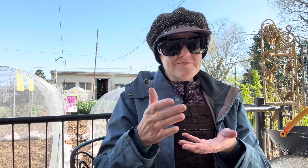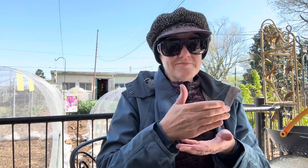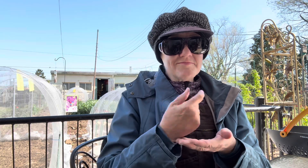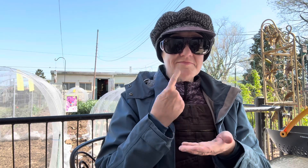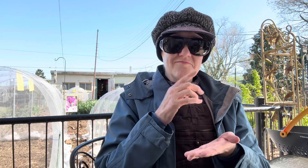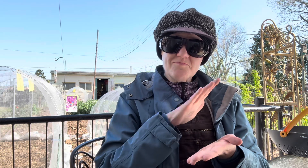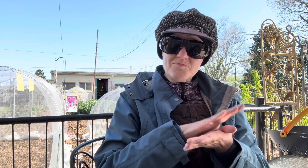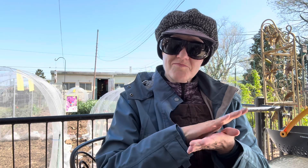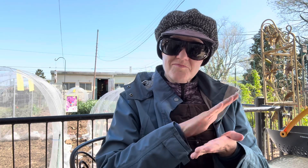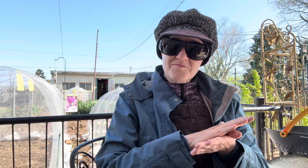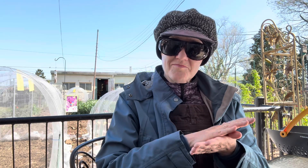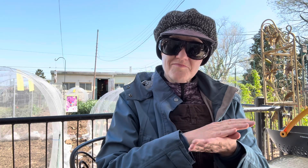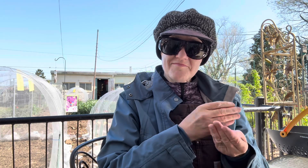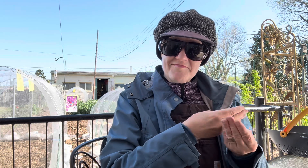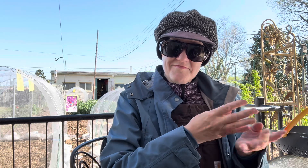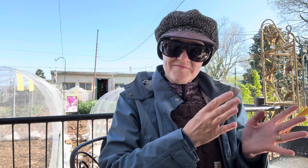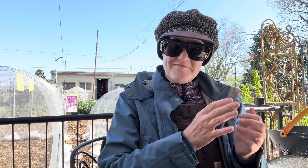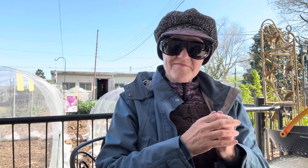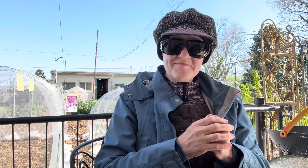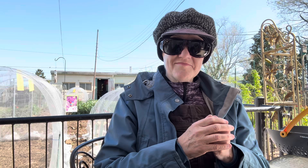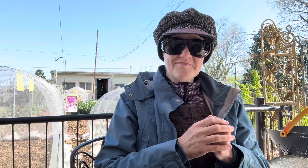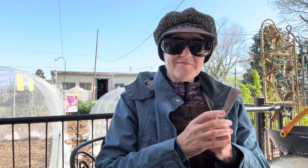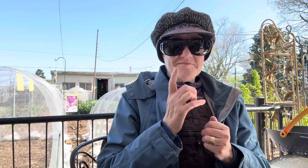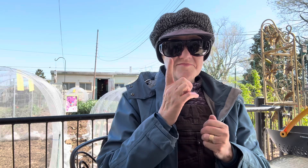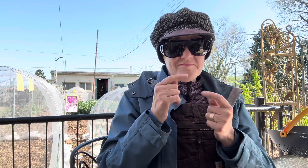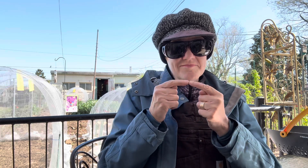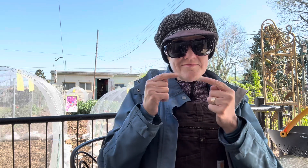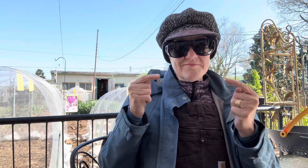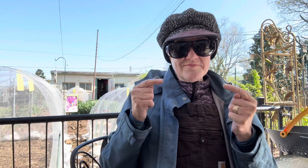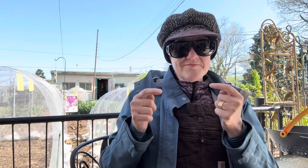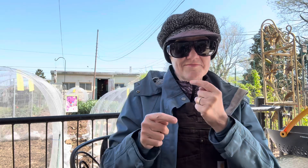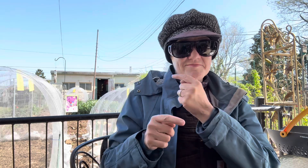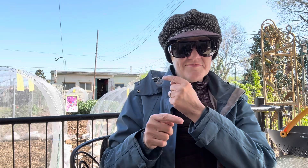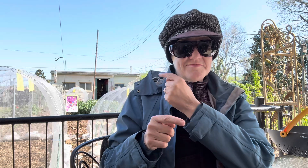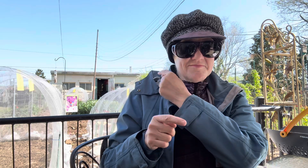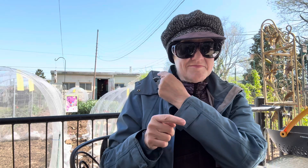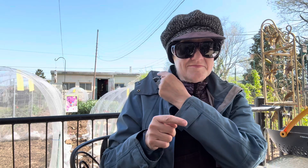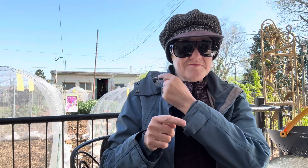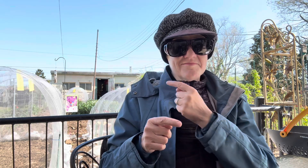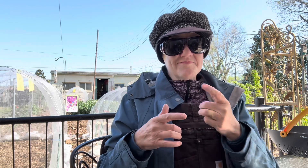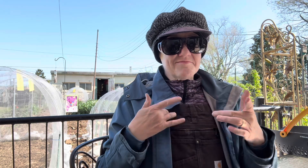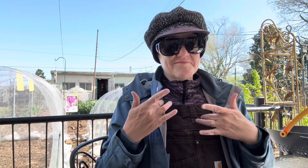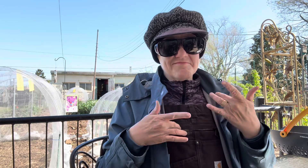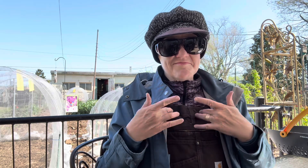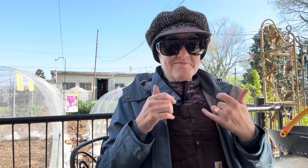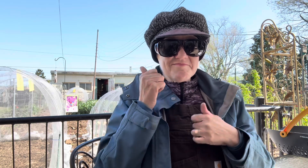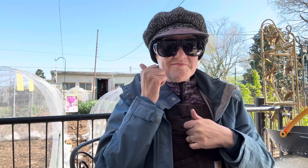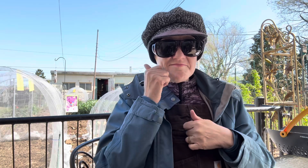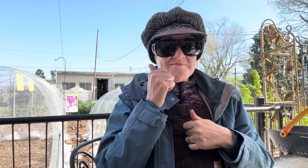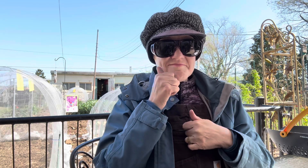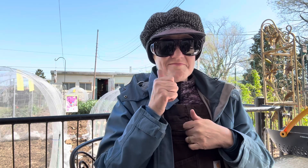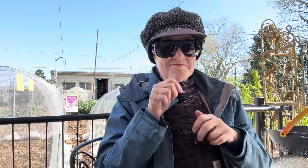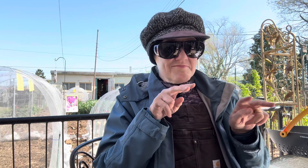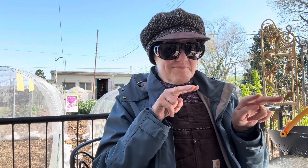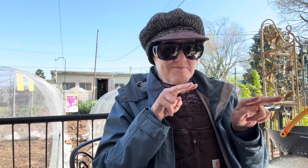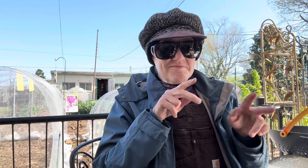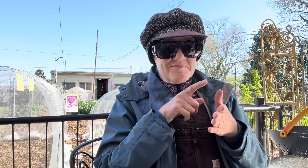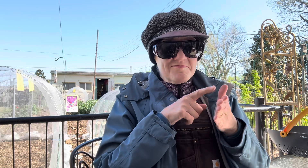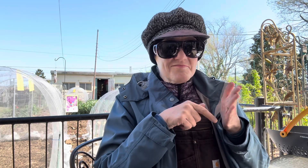else told me that she collected them for a school. And one neighbor across the street told me every day she was excited to get home and